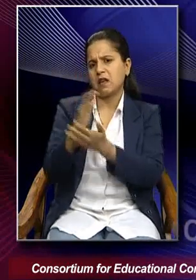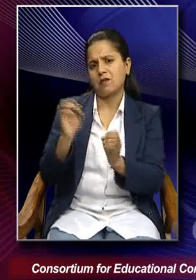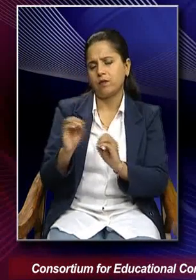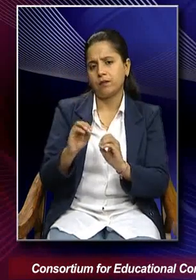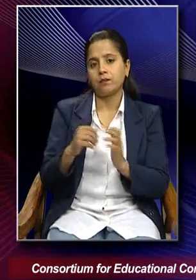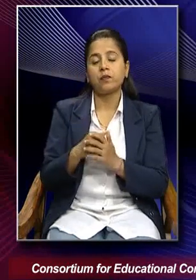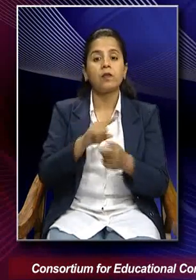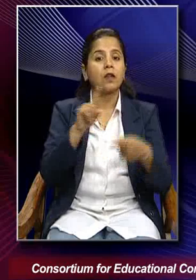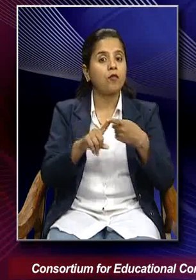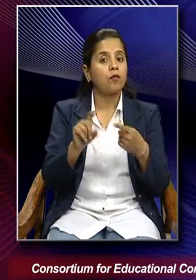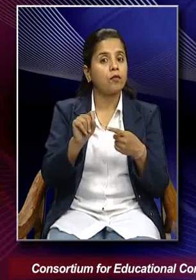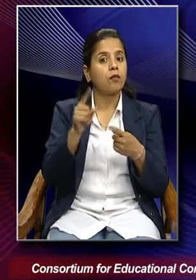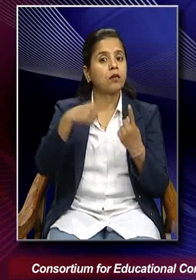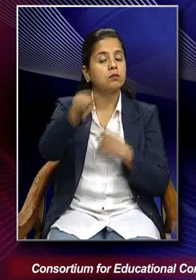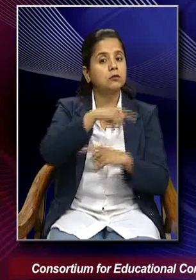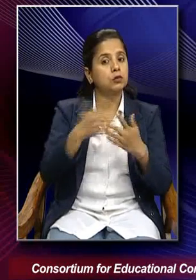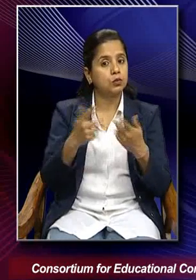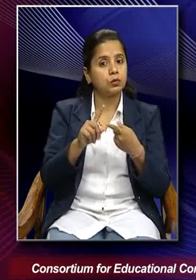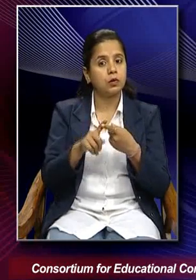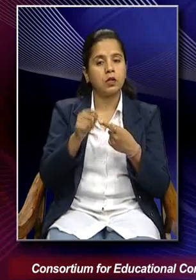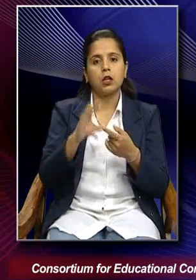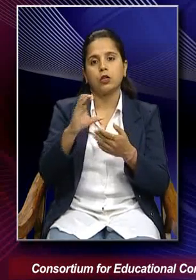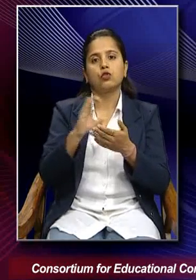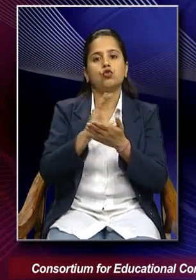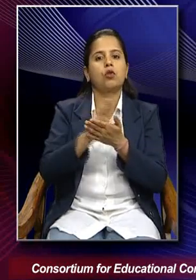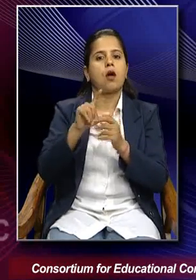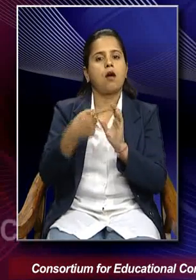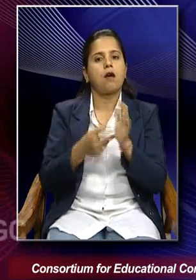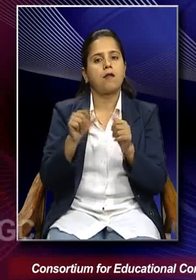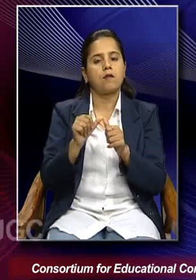The first one among them being the Charvak school.